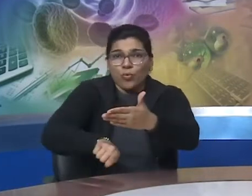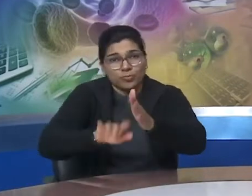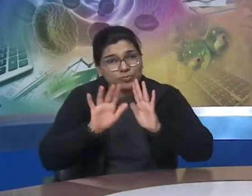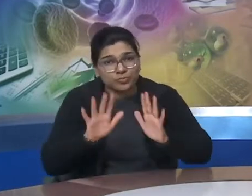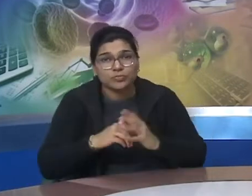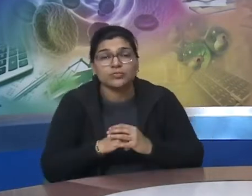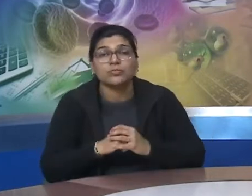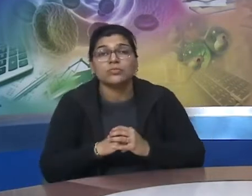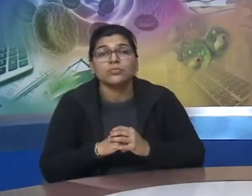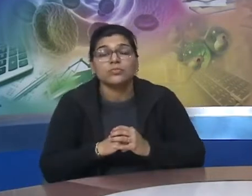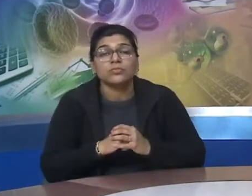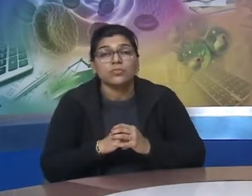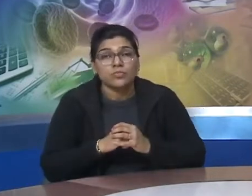locked the room